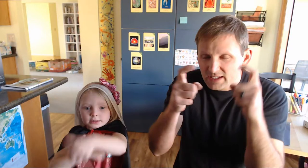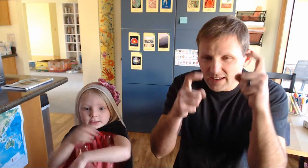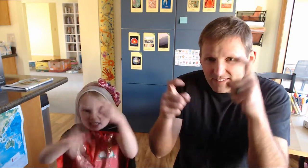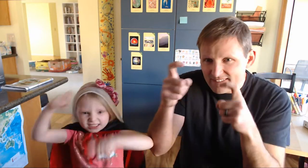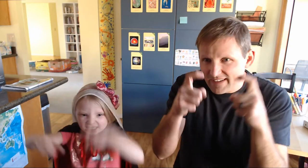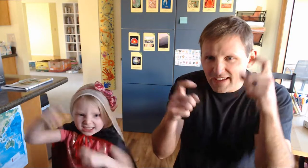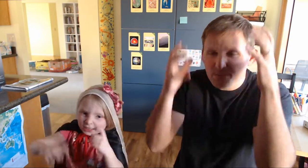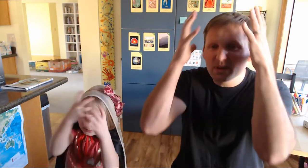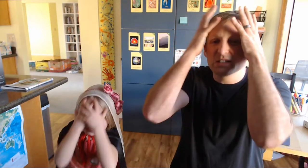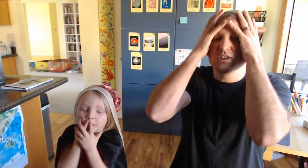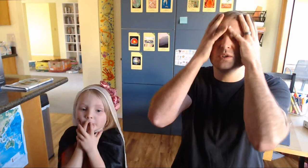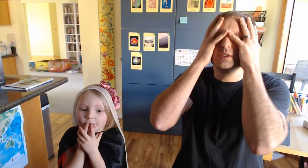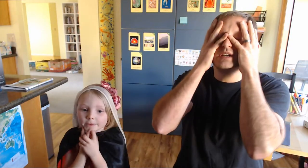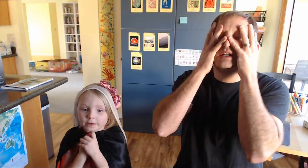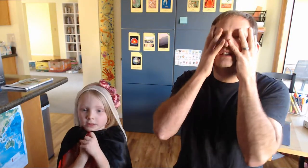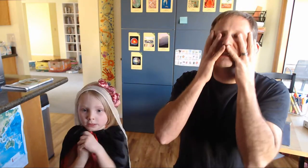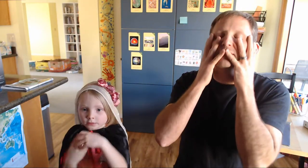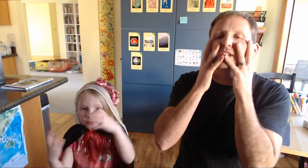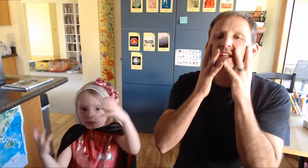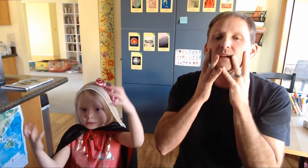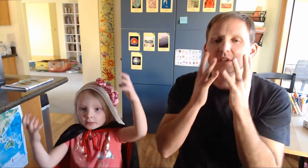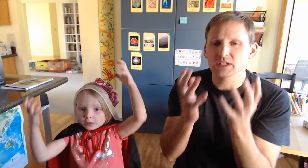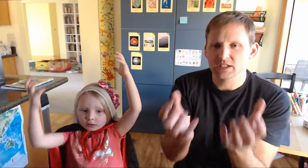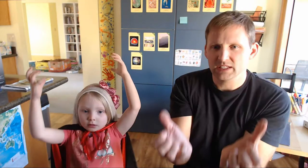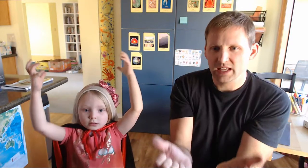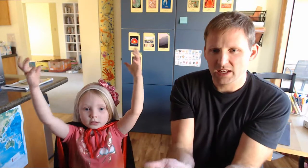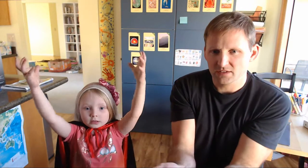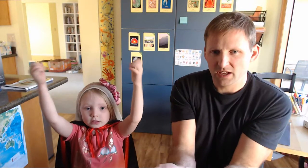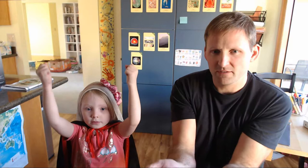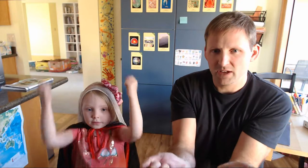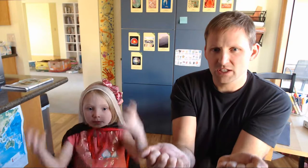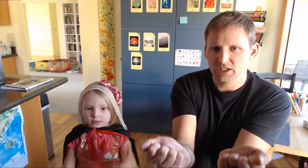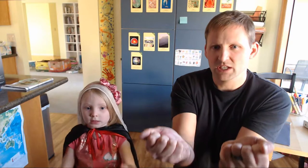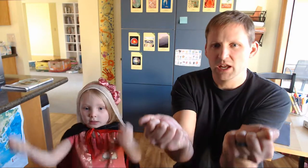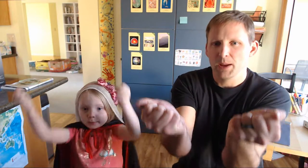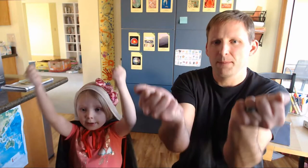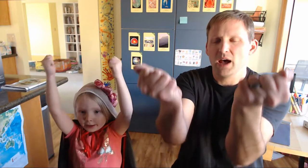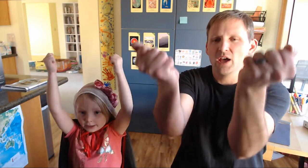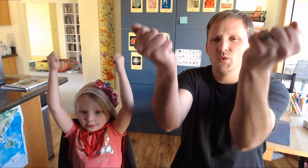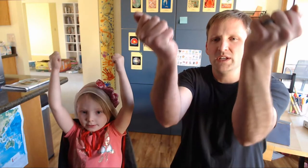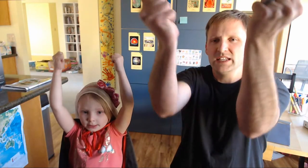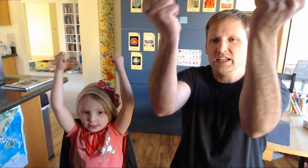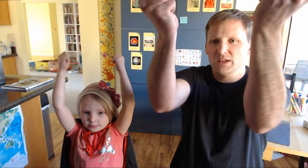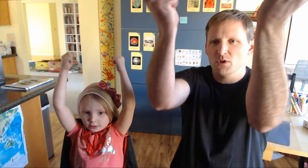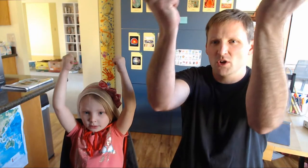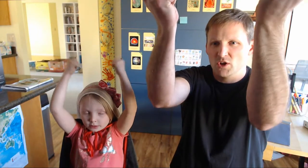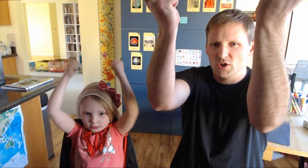sin and misery, and to bring them into an estate of salvation by a Redeemer.